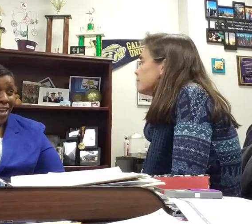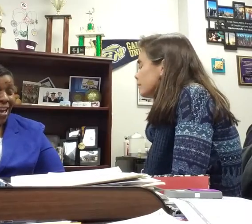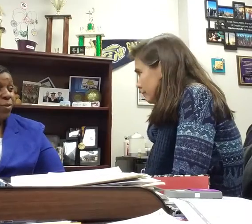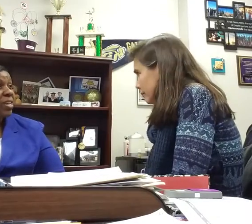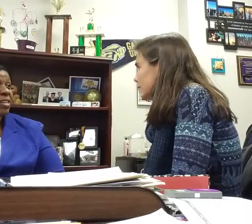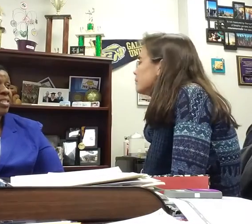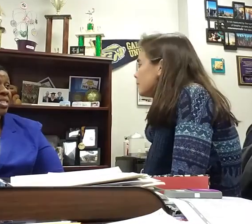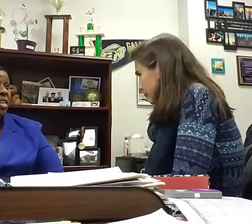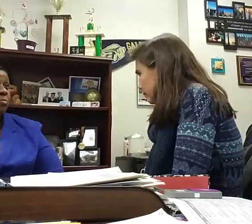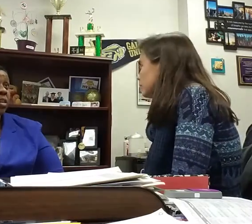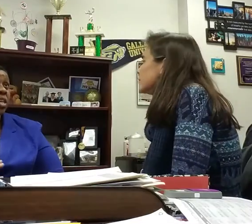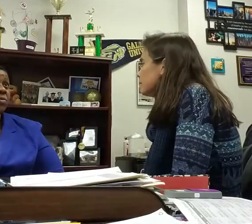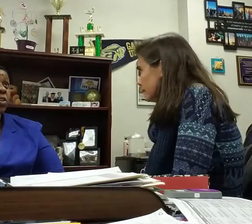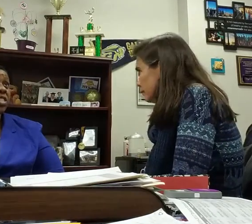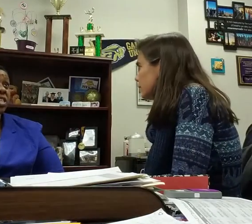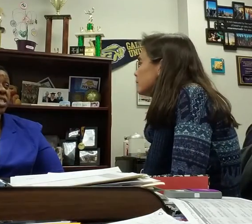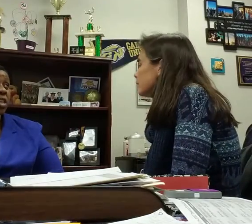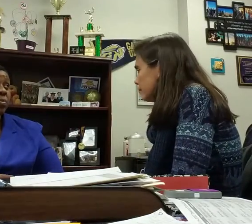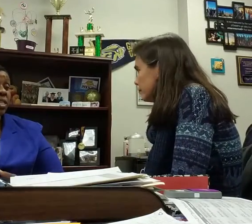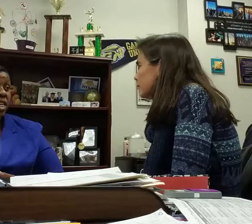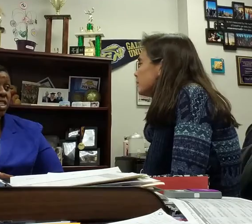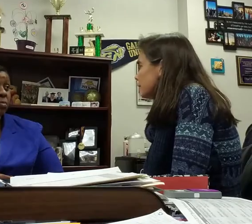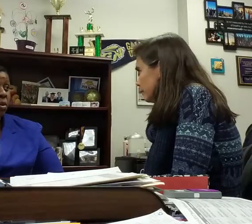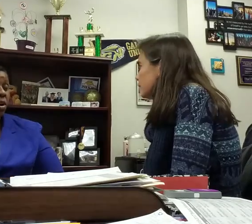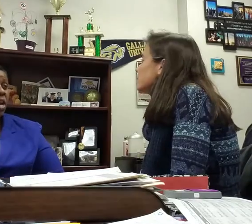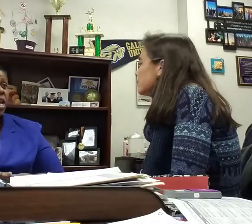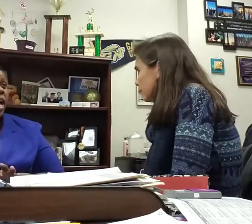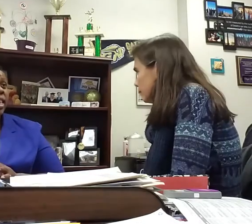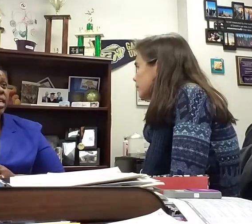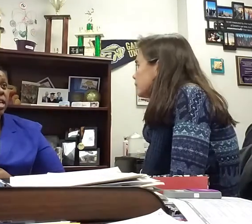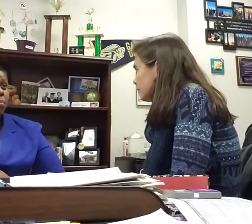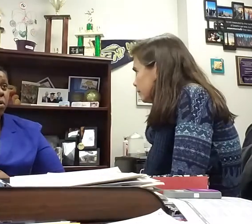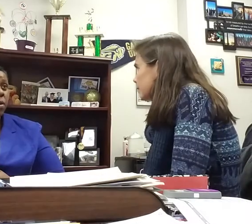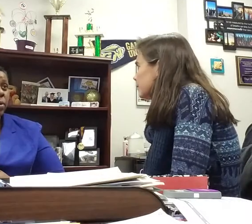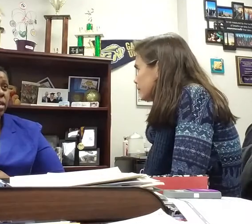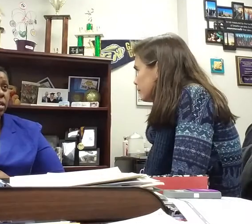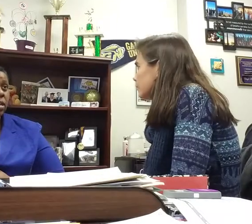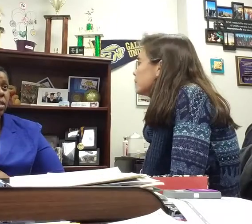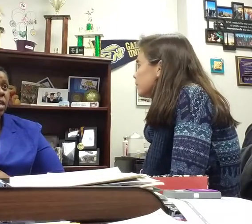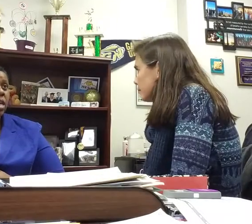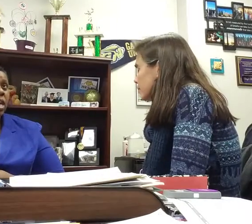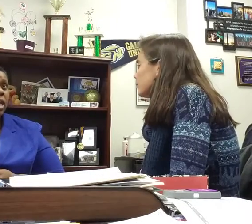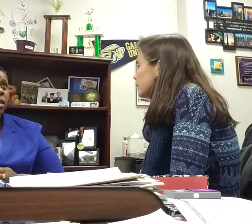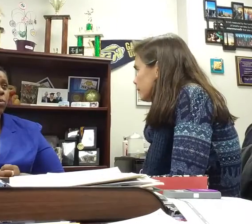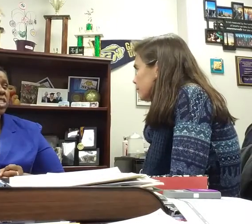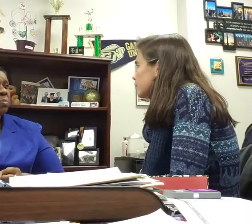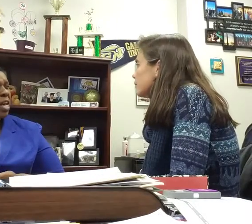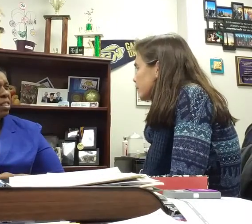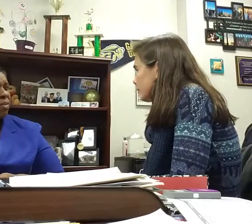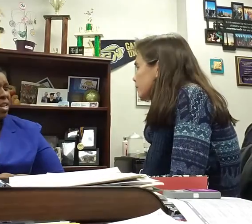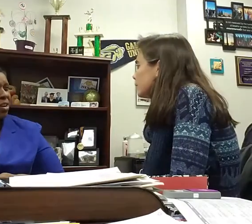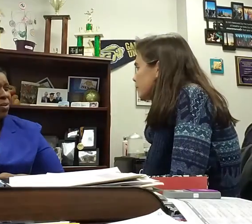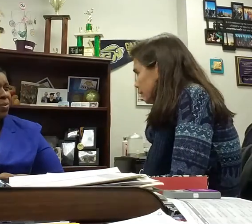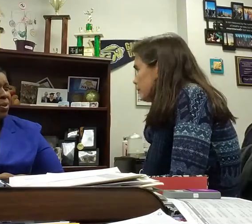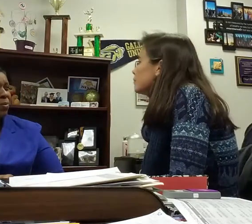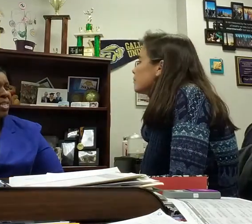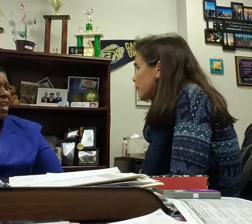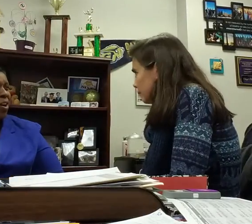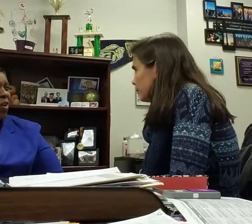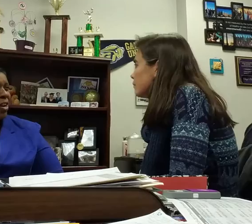I really couldn't see. But as far as the interpretation part, I think that part went good. And when she played the video, it was kind of hard, you